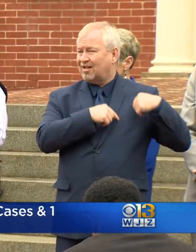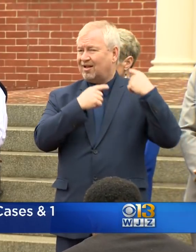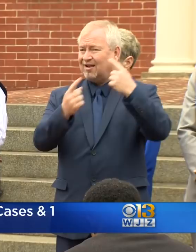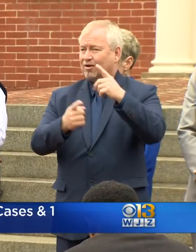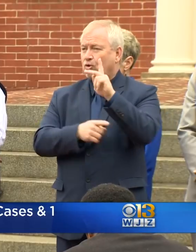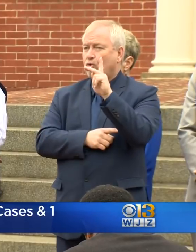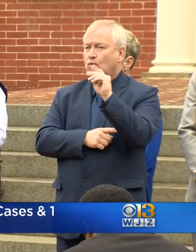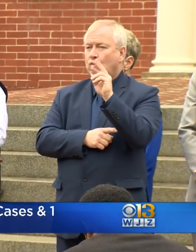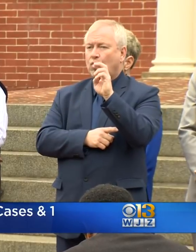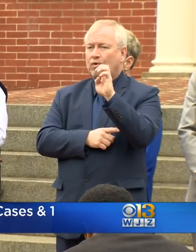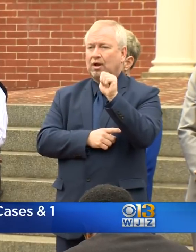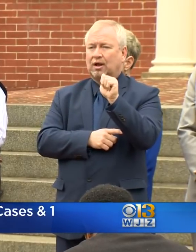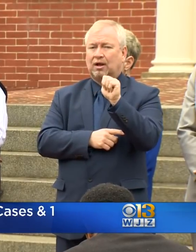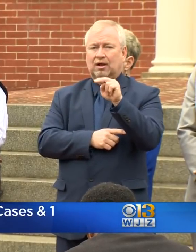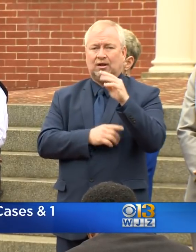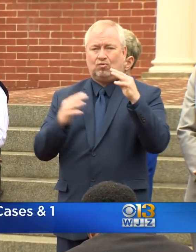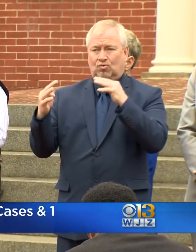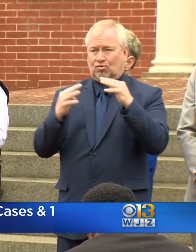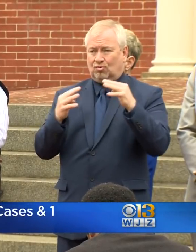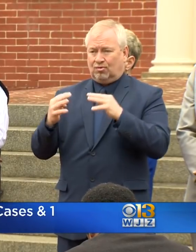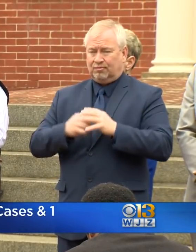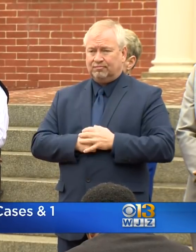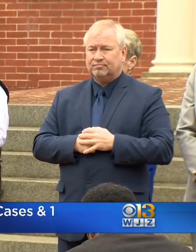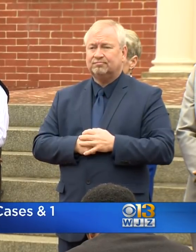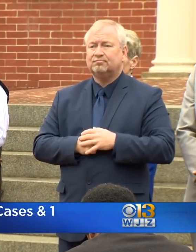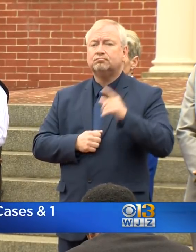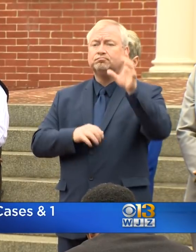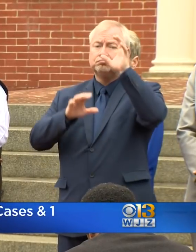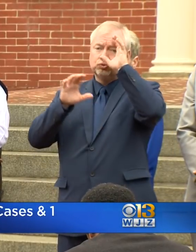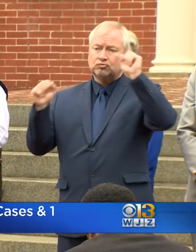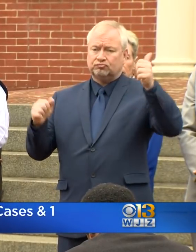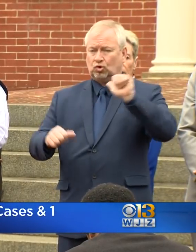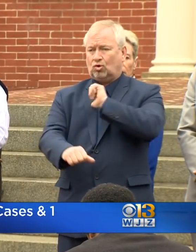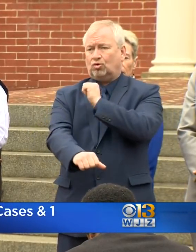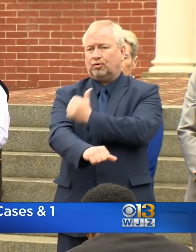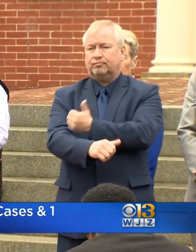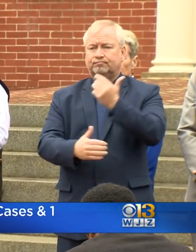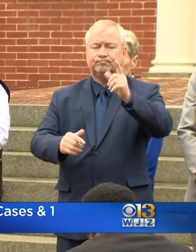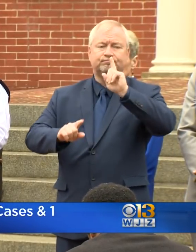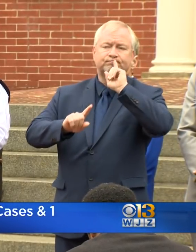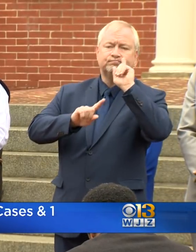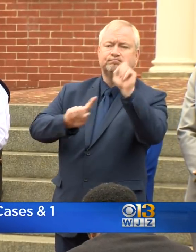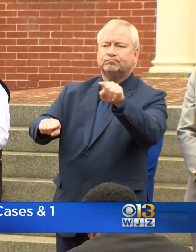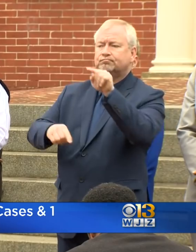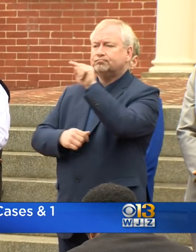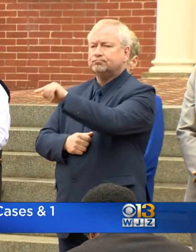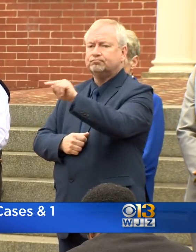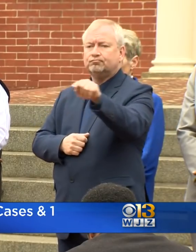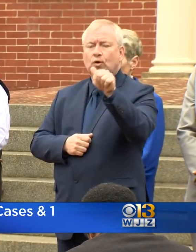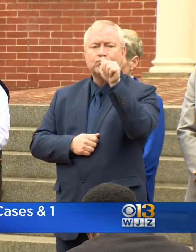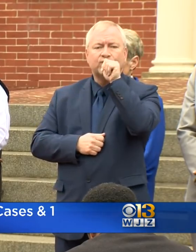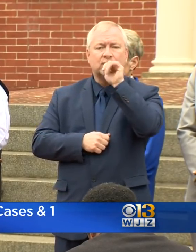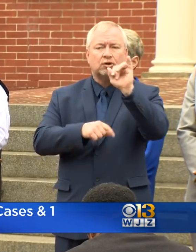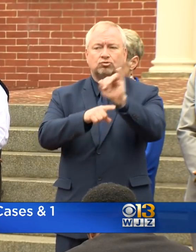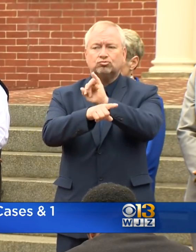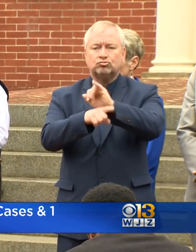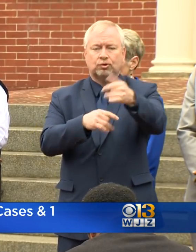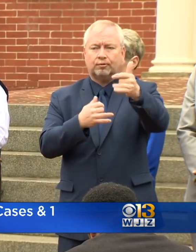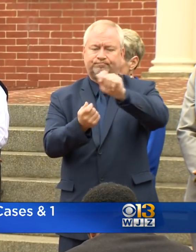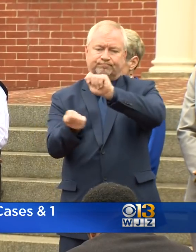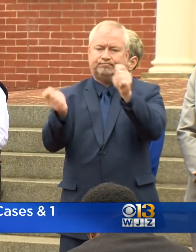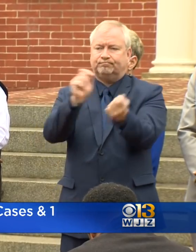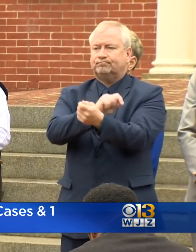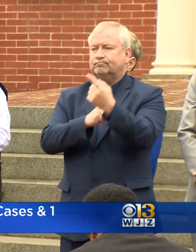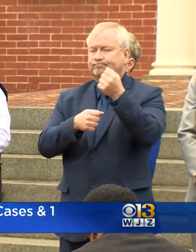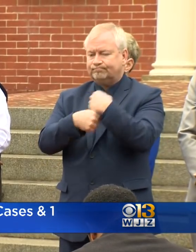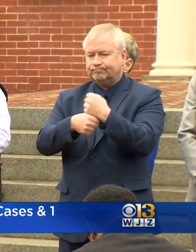the authority to direct private industry to manufacture medical supplies and equipment needed